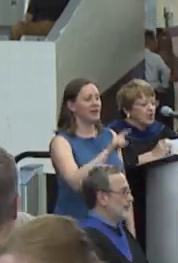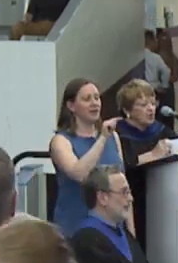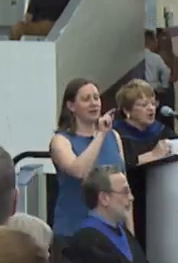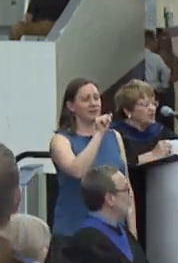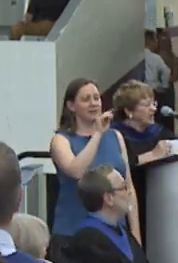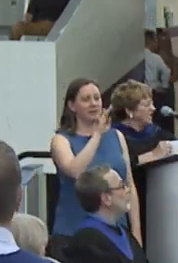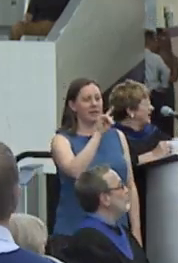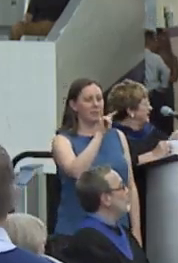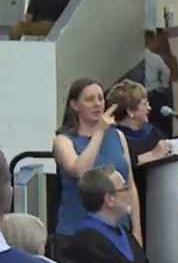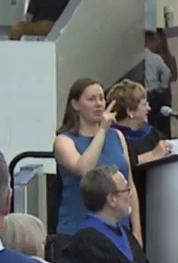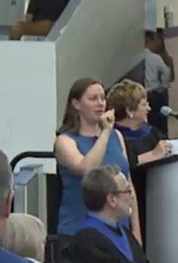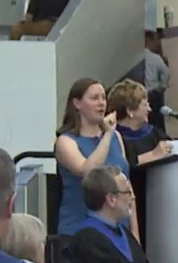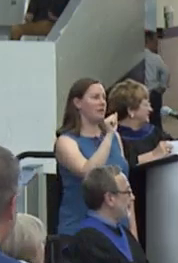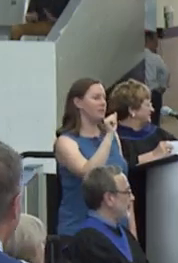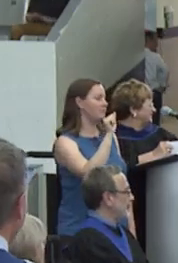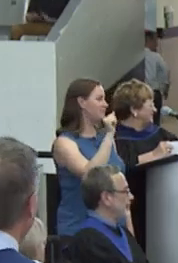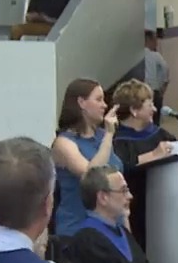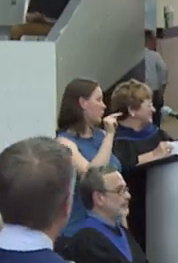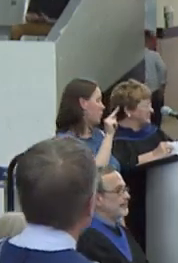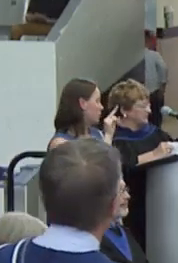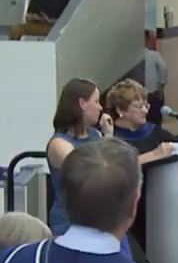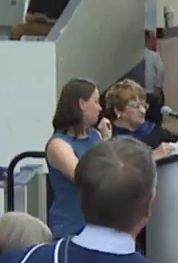Tabitha Cole.